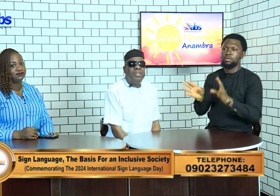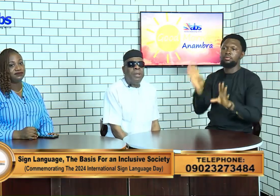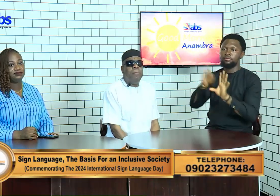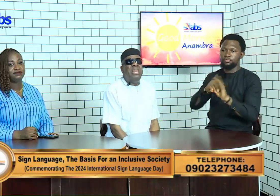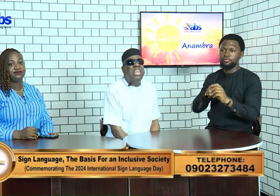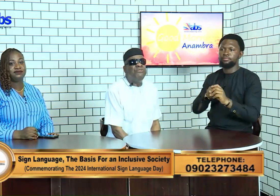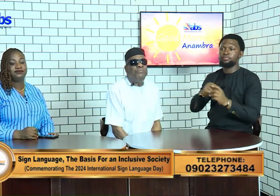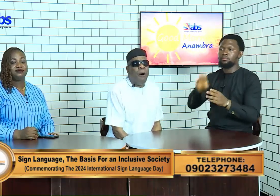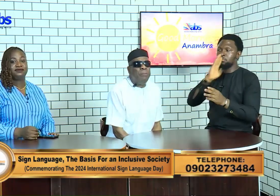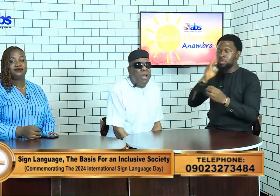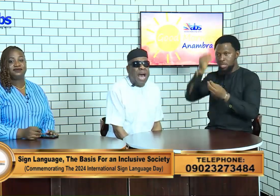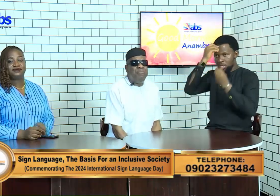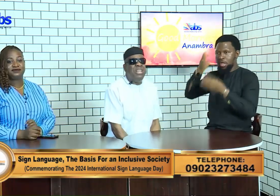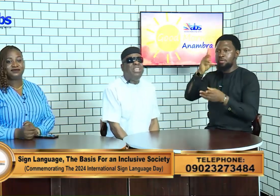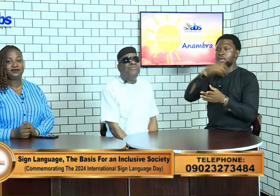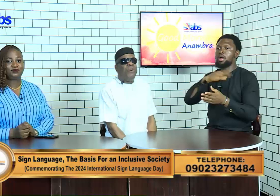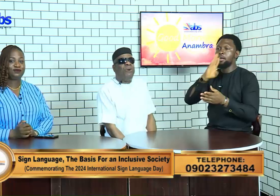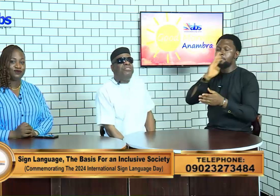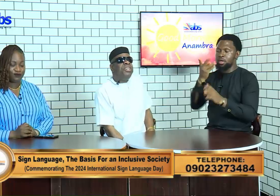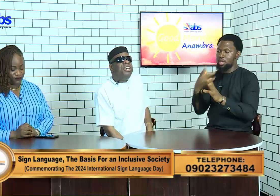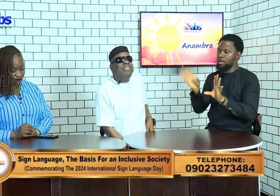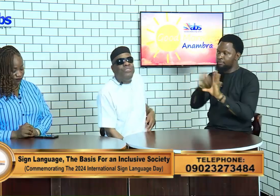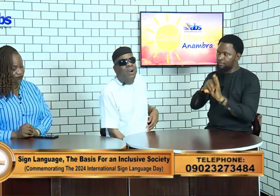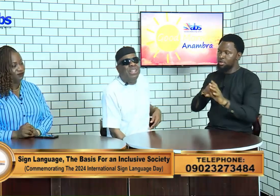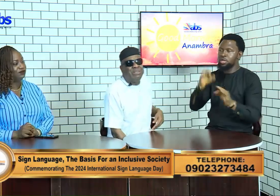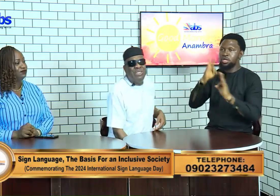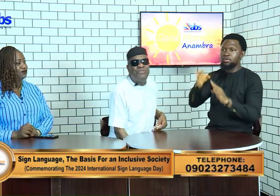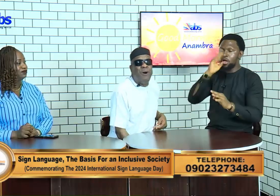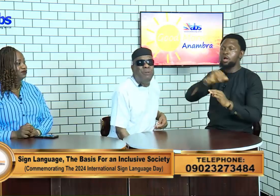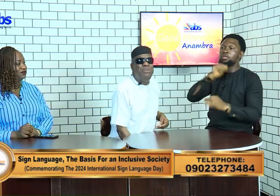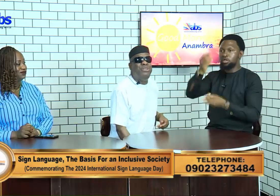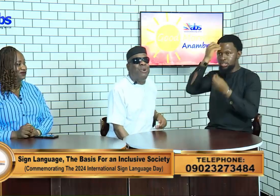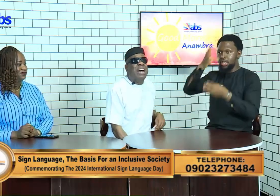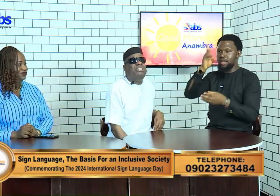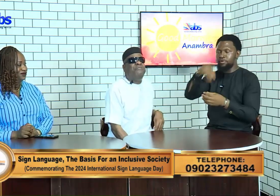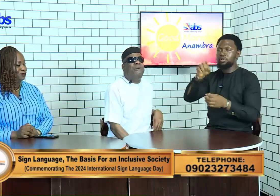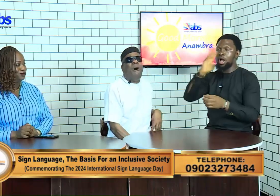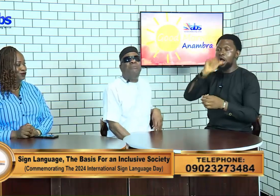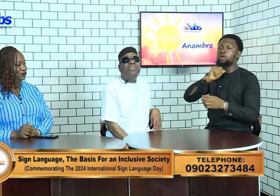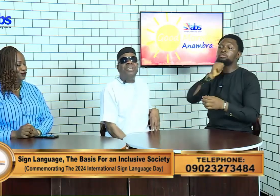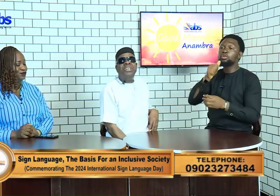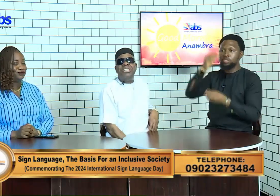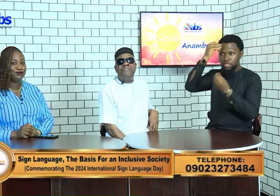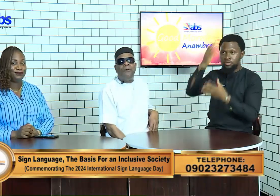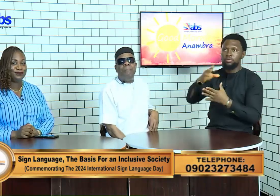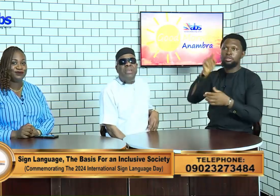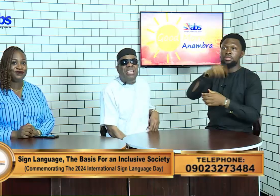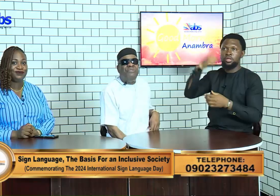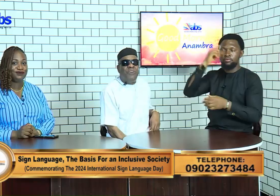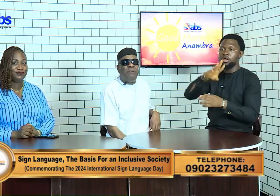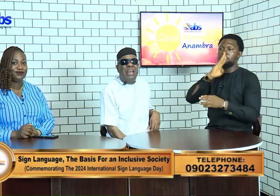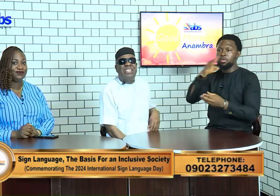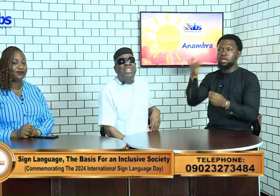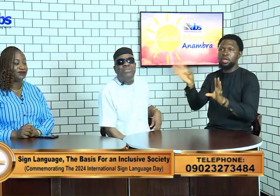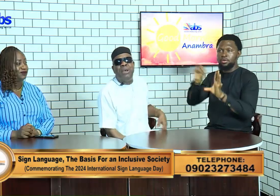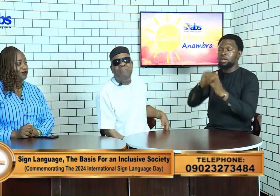involved. Be informed and be involved. If you are not informed, you are deformed. Therefore, be